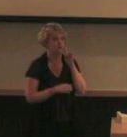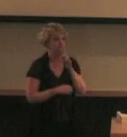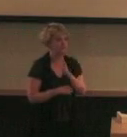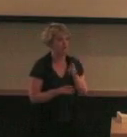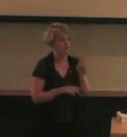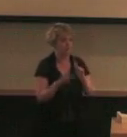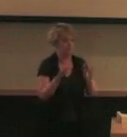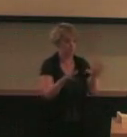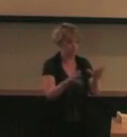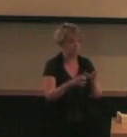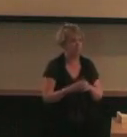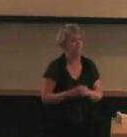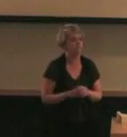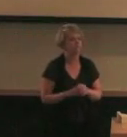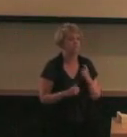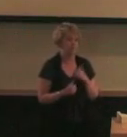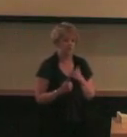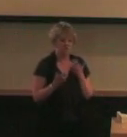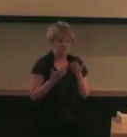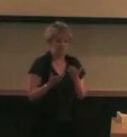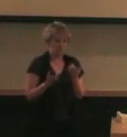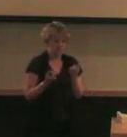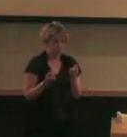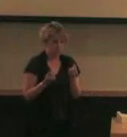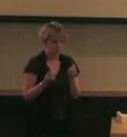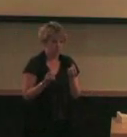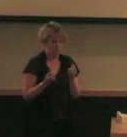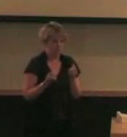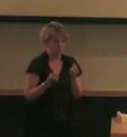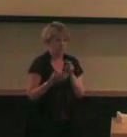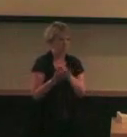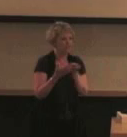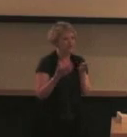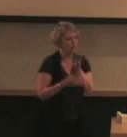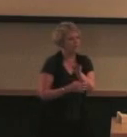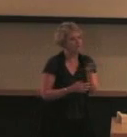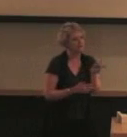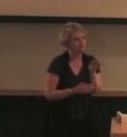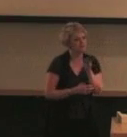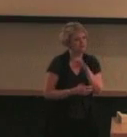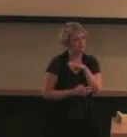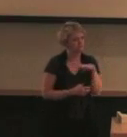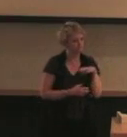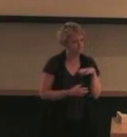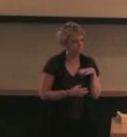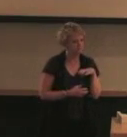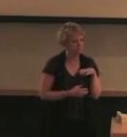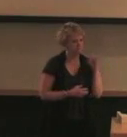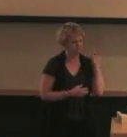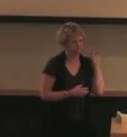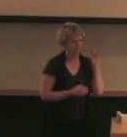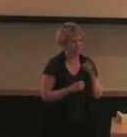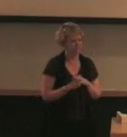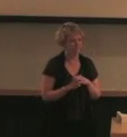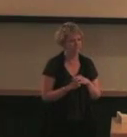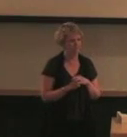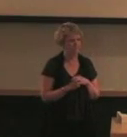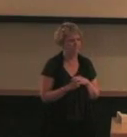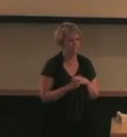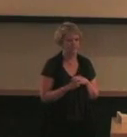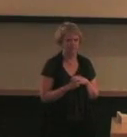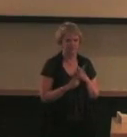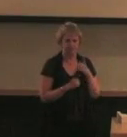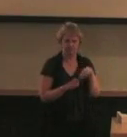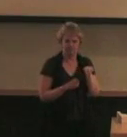hearing people. What I recommend that you do is go onto the website listed here. For those